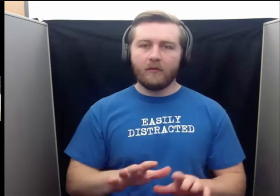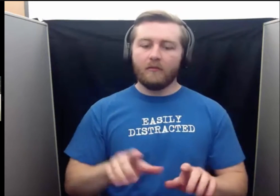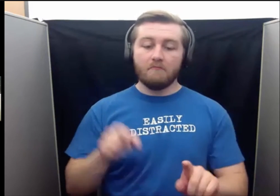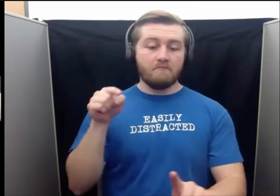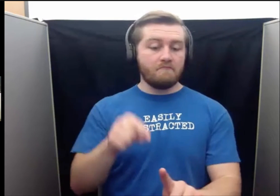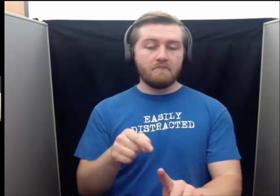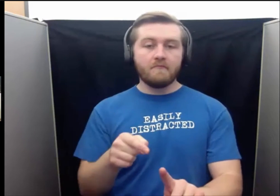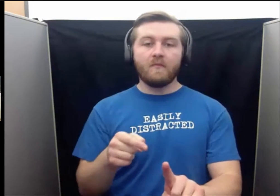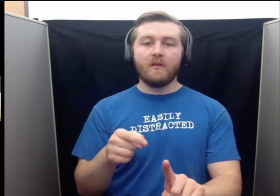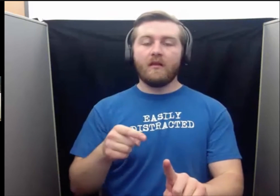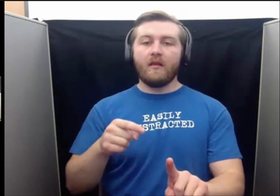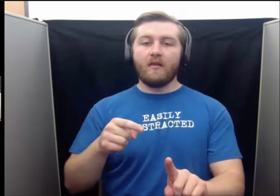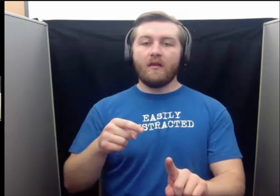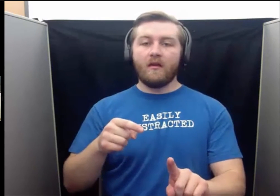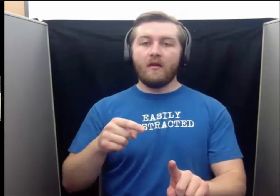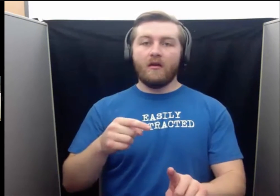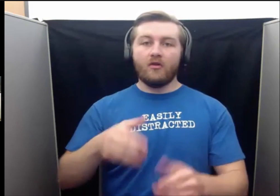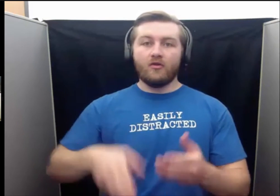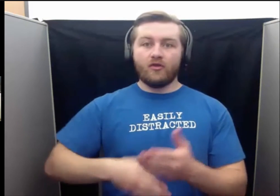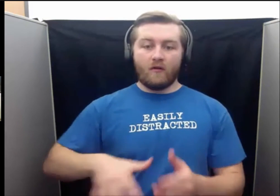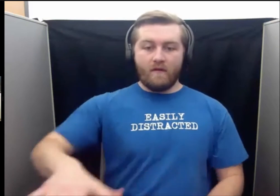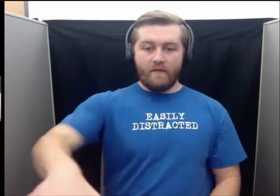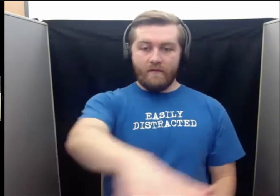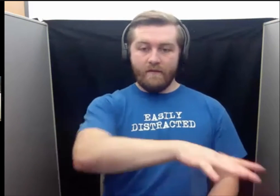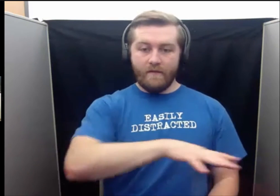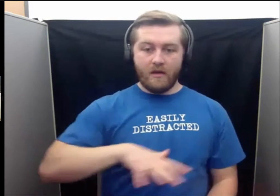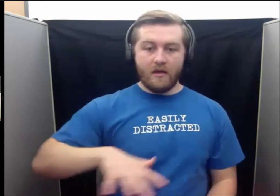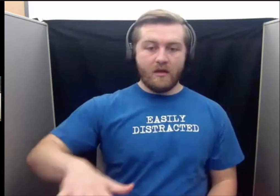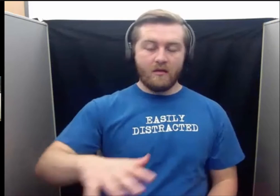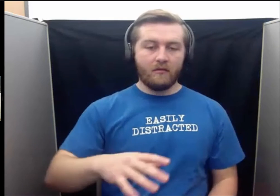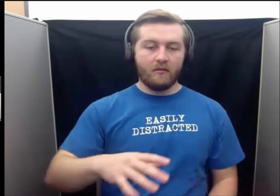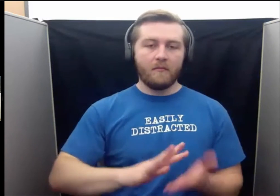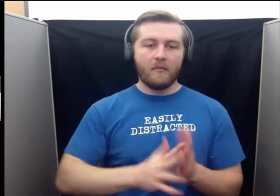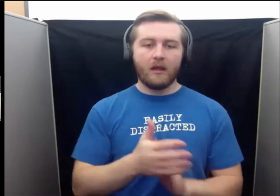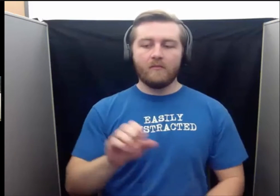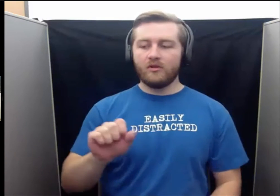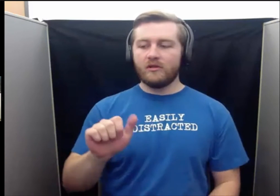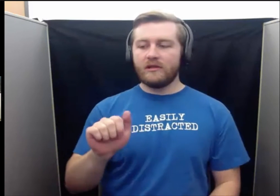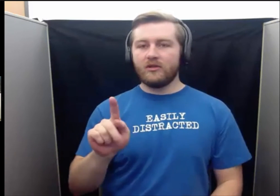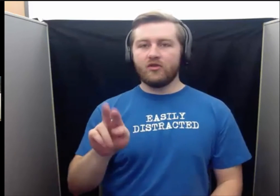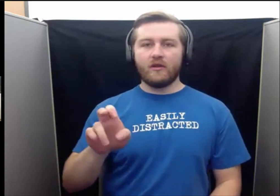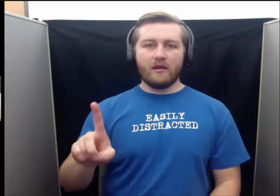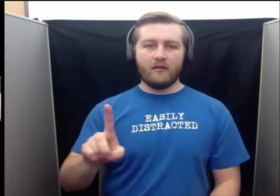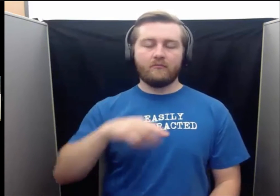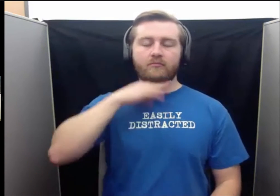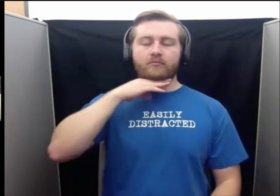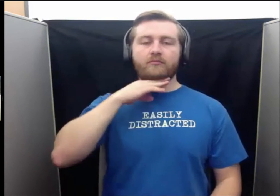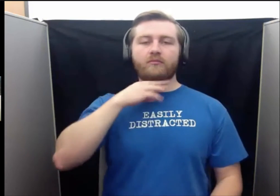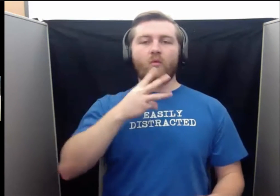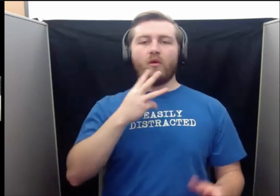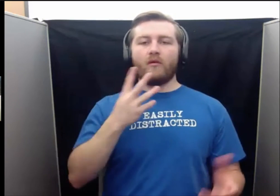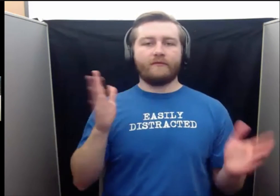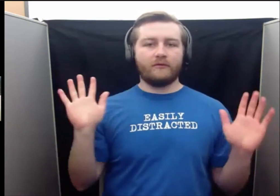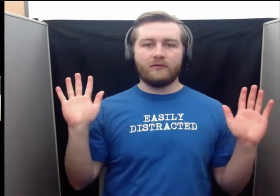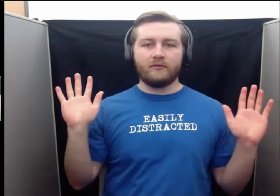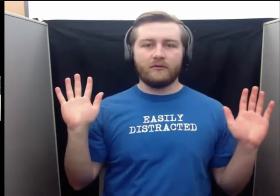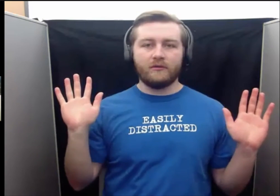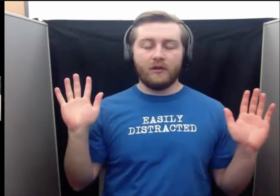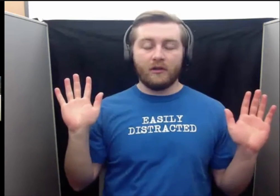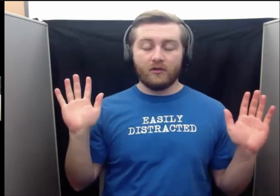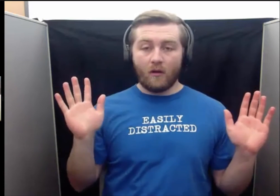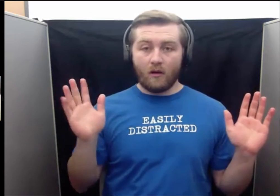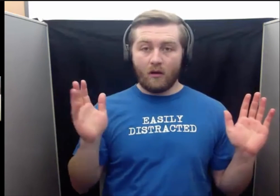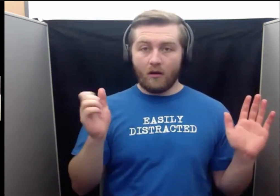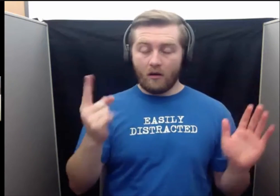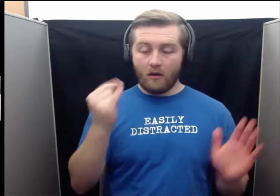so much rain for an extended period of time that it couldn't hold any more water. If ground gets to the point where it's